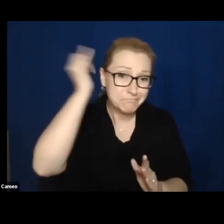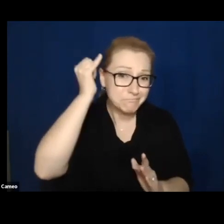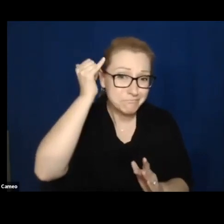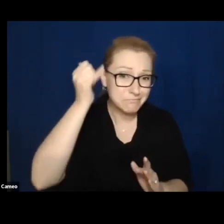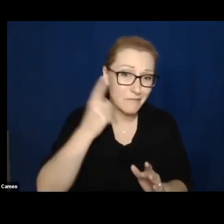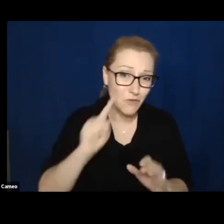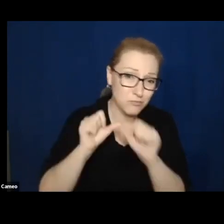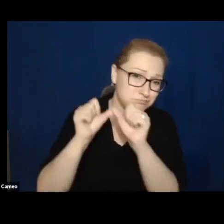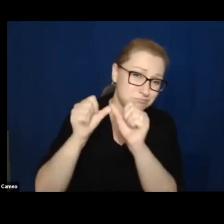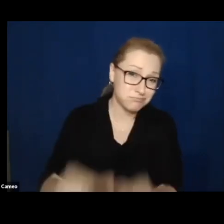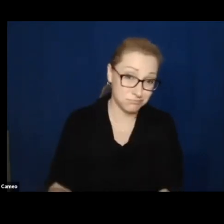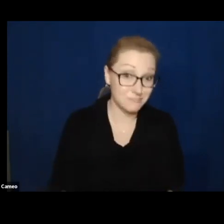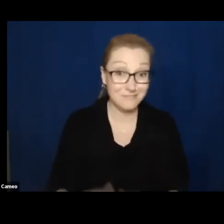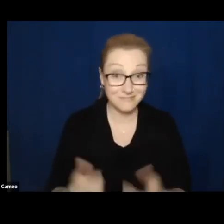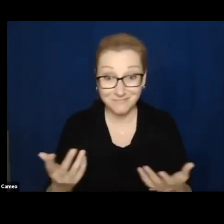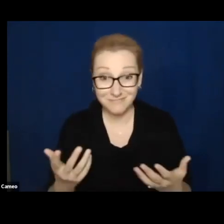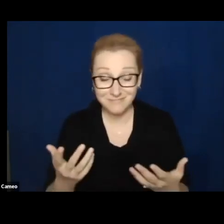term.